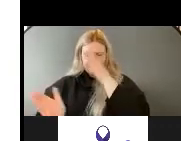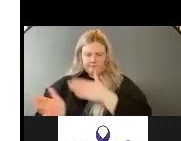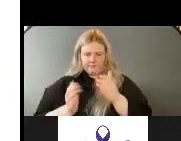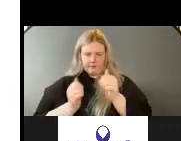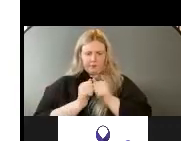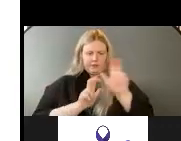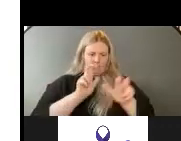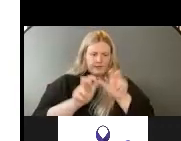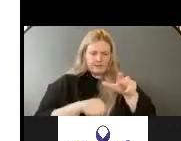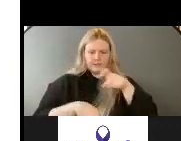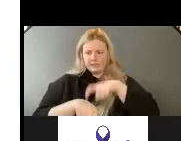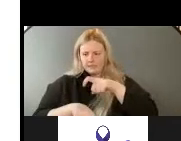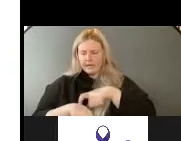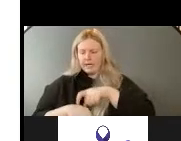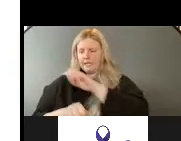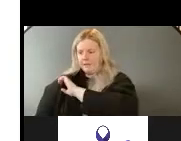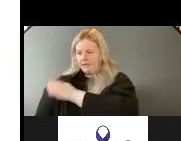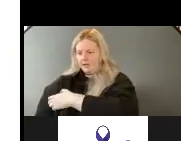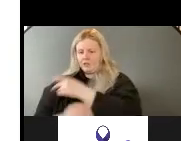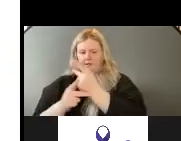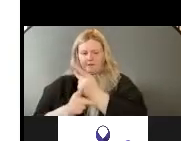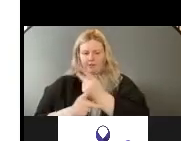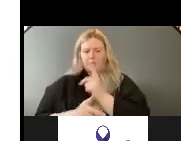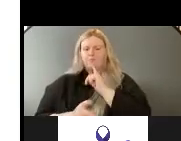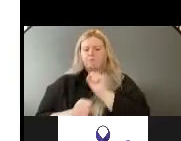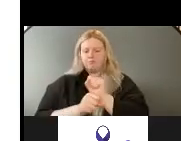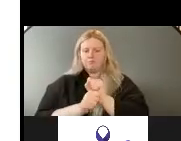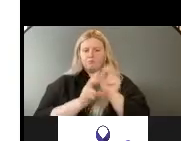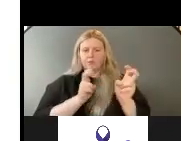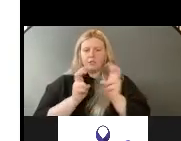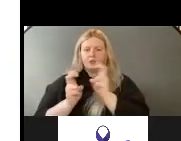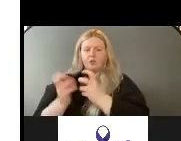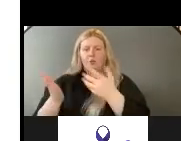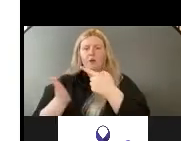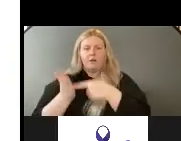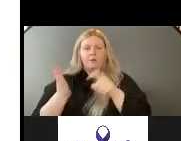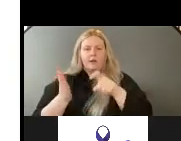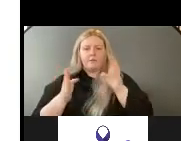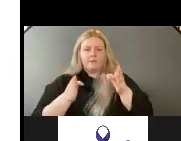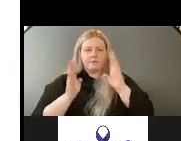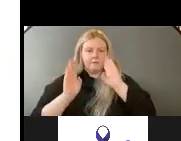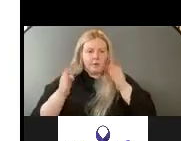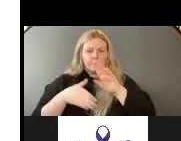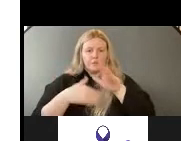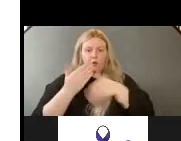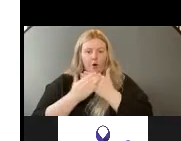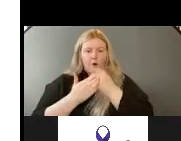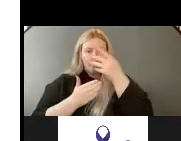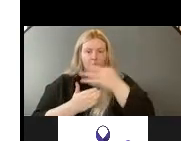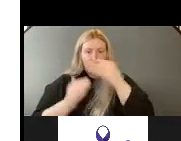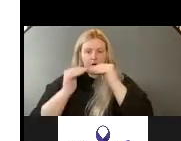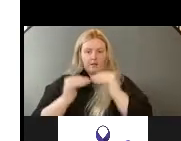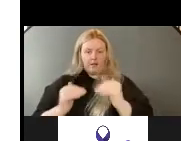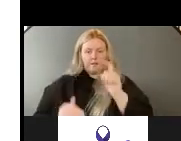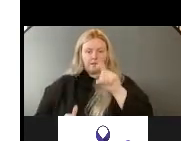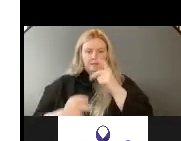terms of really going after the issue, then we have to think about all these levels and how we're going to align and integrate the